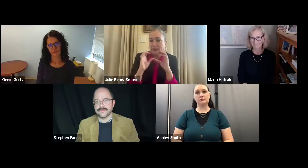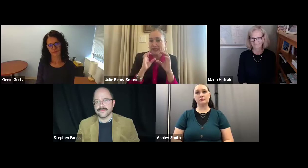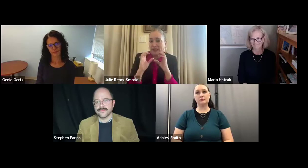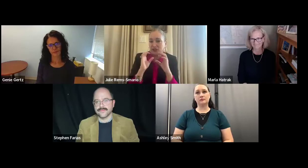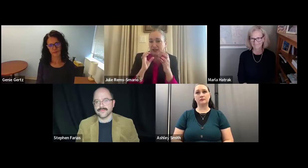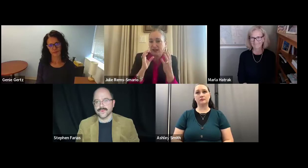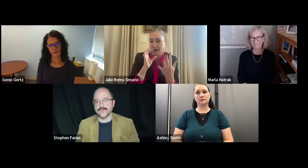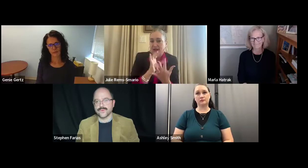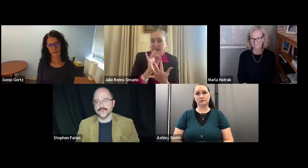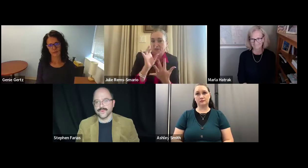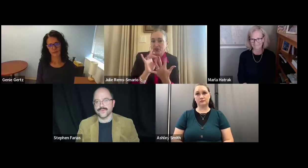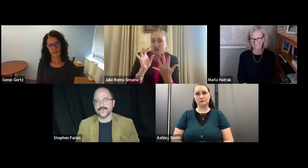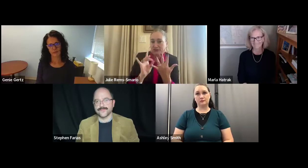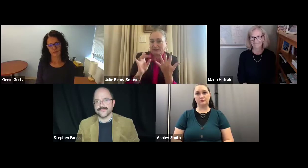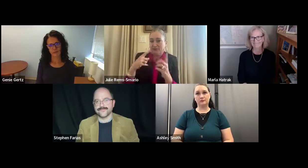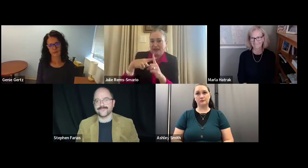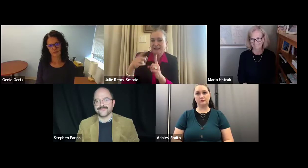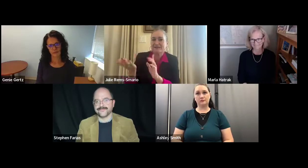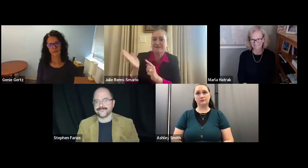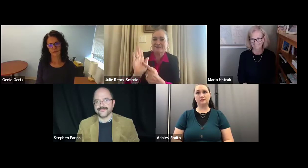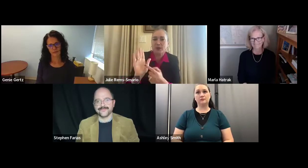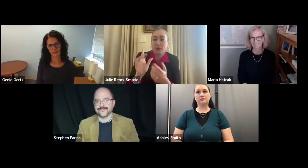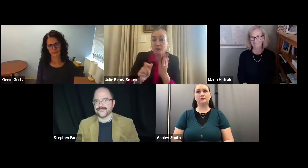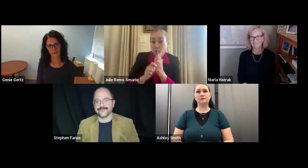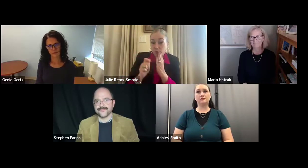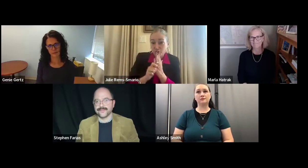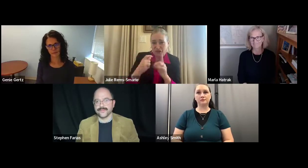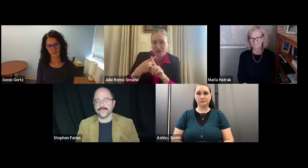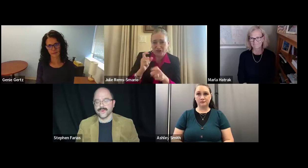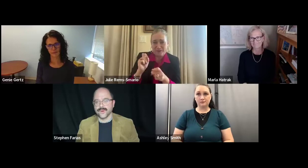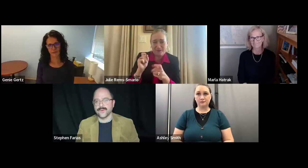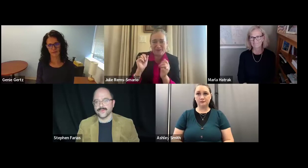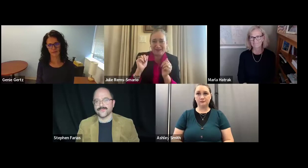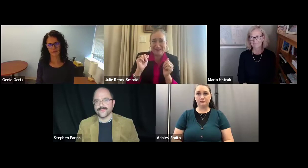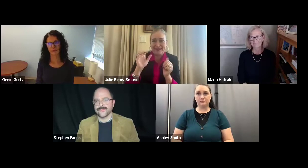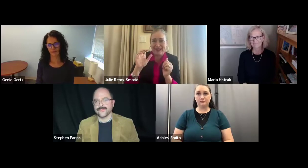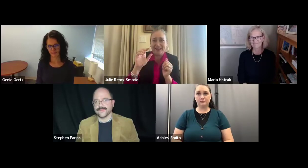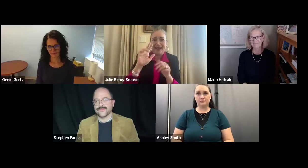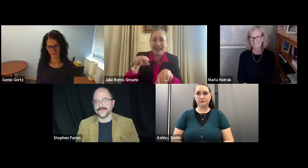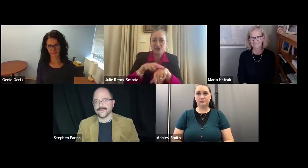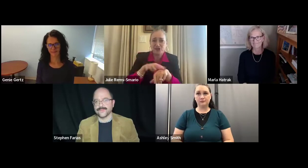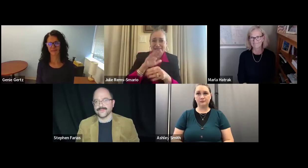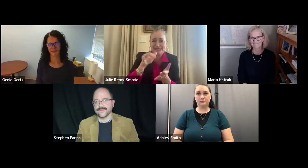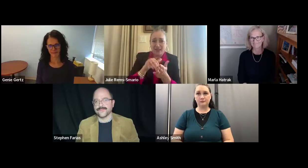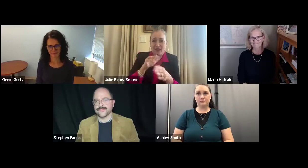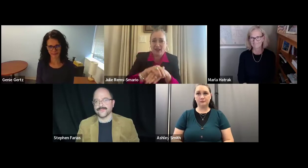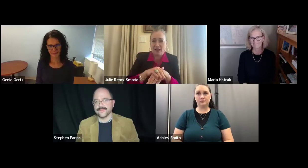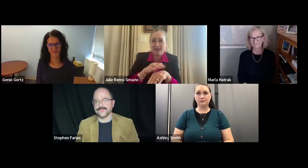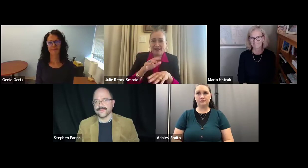counsel families about what communication options could be provided for their child.